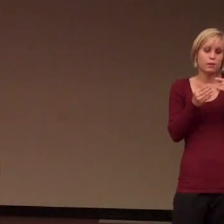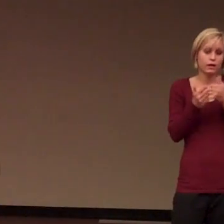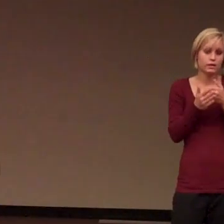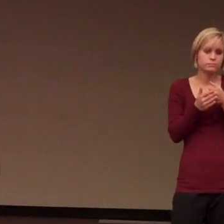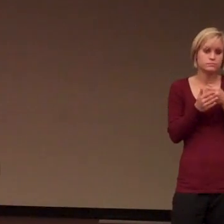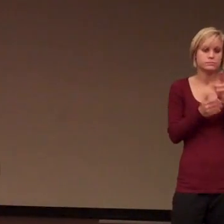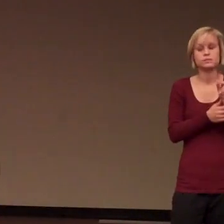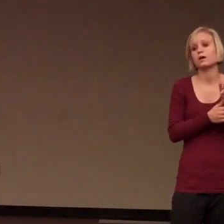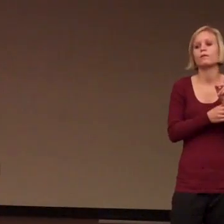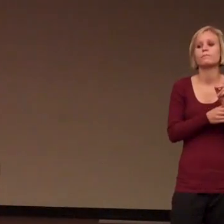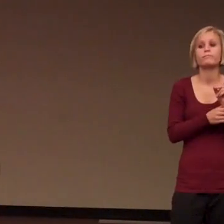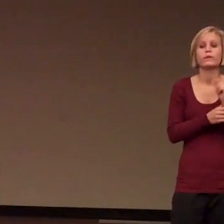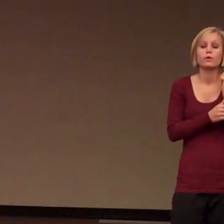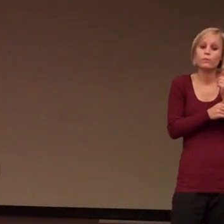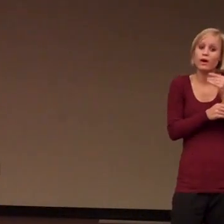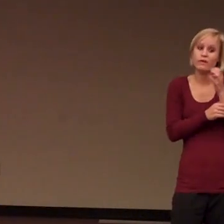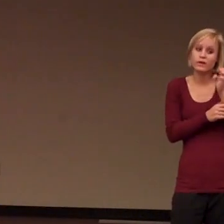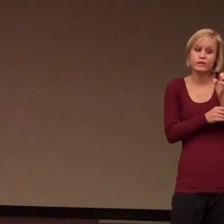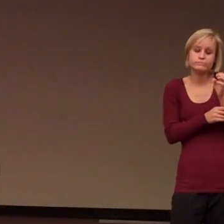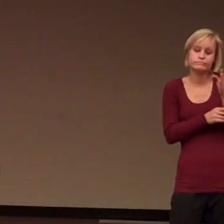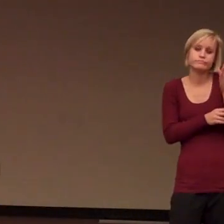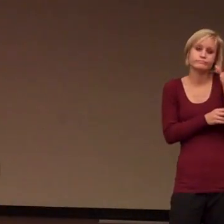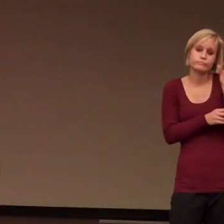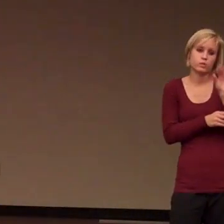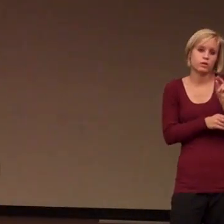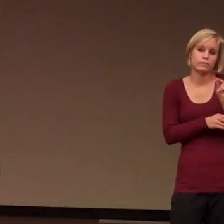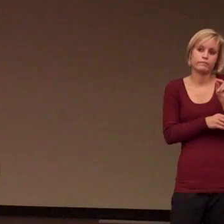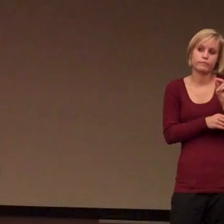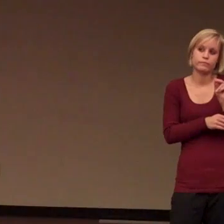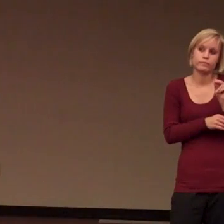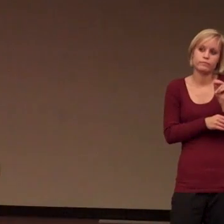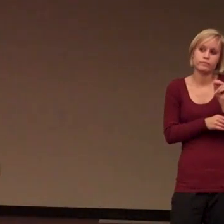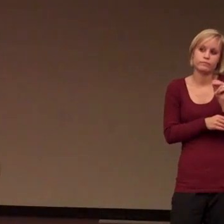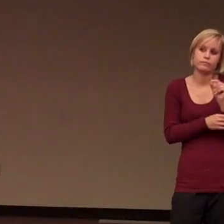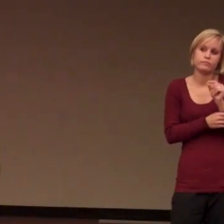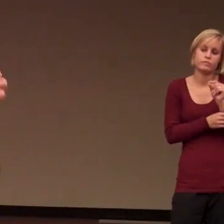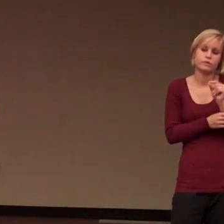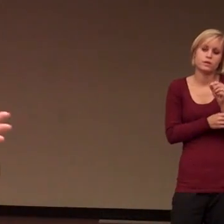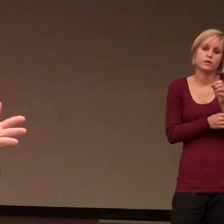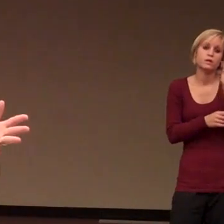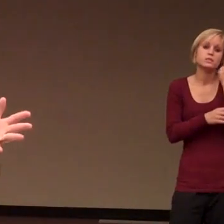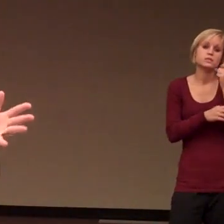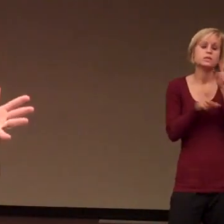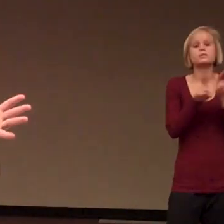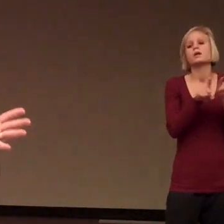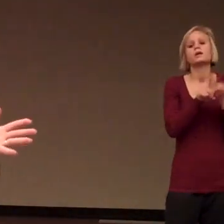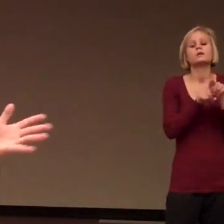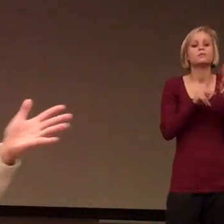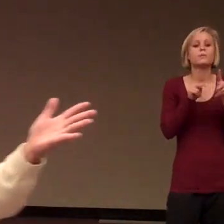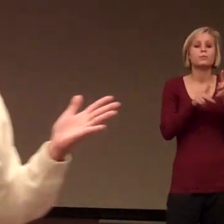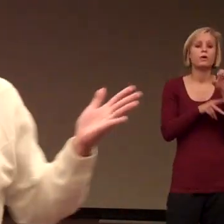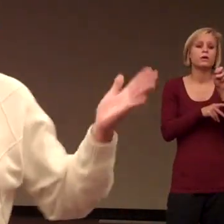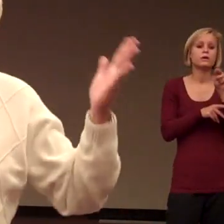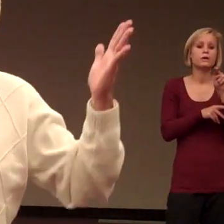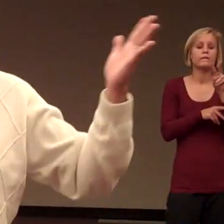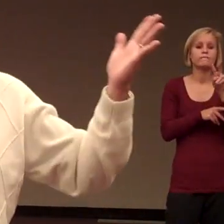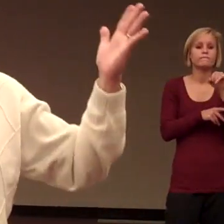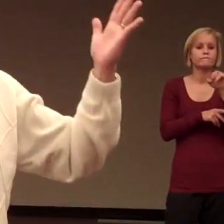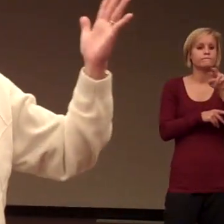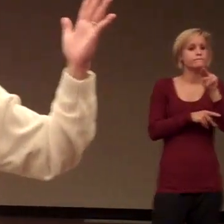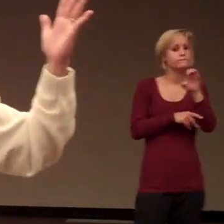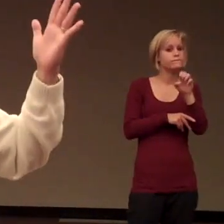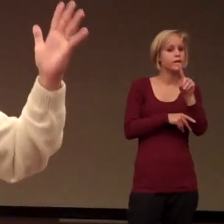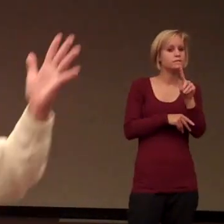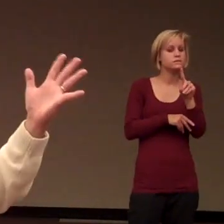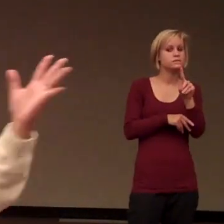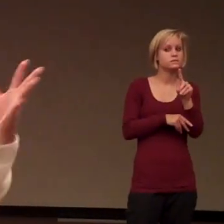No. But if you're convinced that that's the case, just as people are going to be convinced that, oh, Lincoln has to be